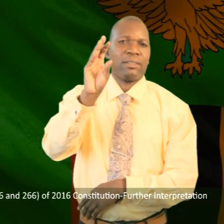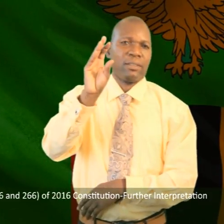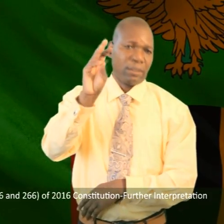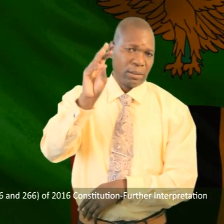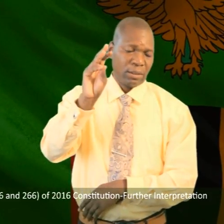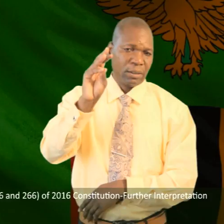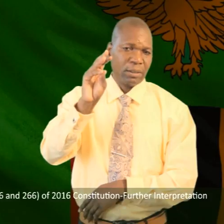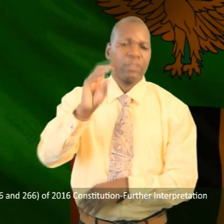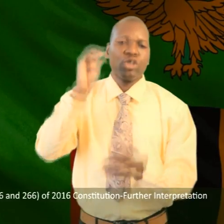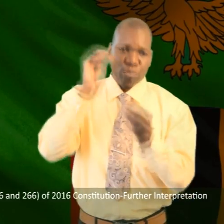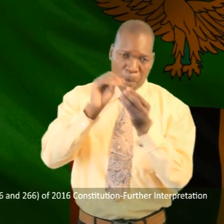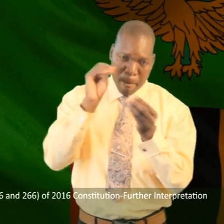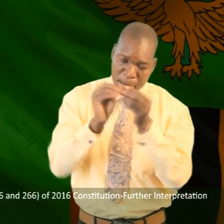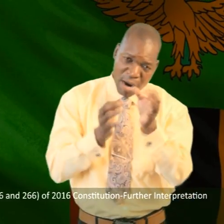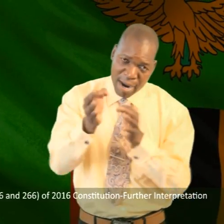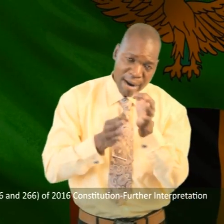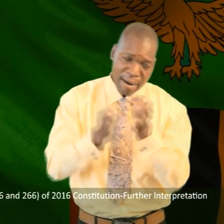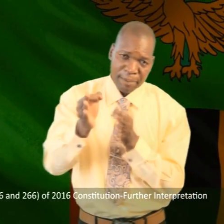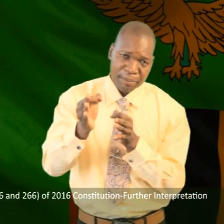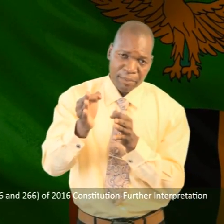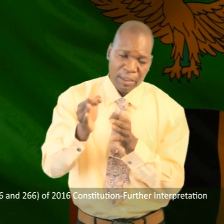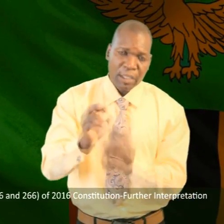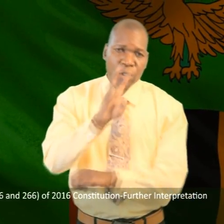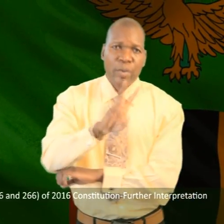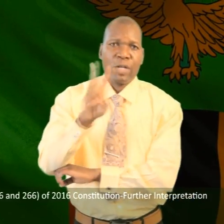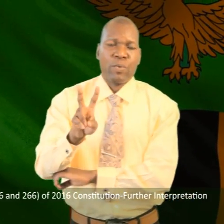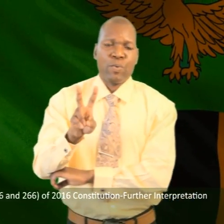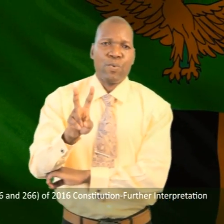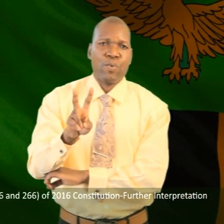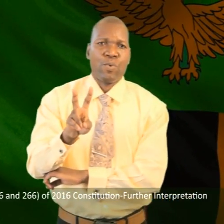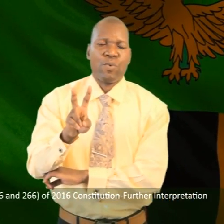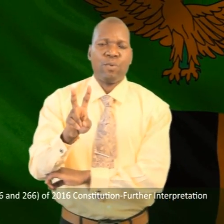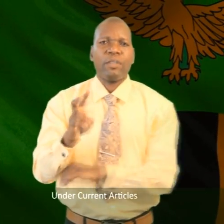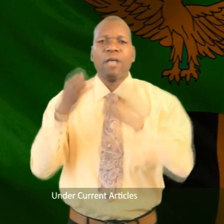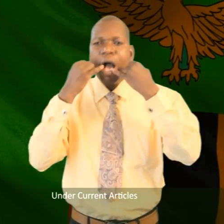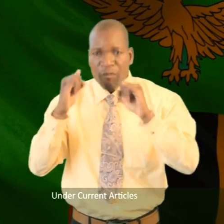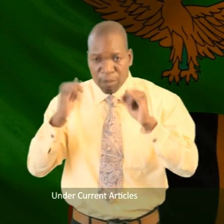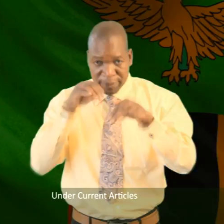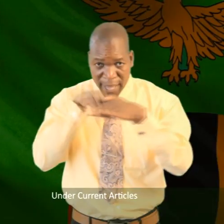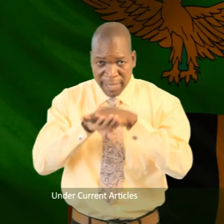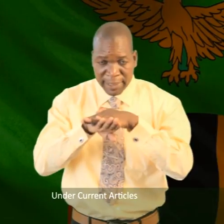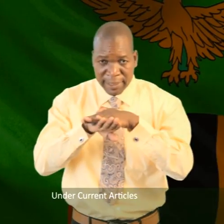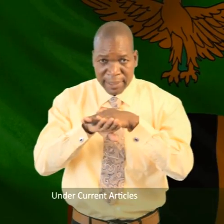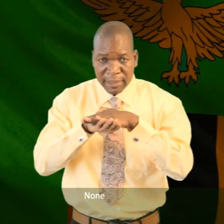of 2016 Constitution, further interpretation. Under current articles,